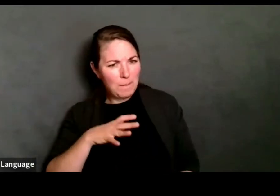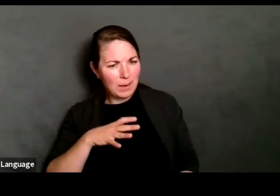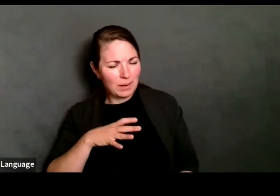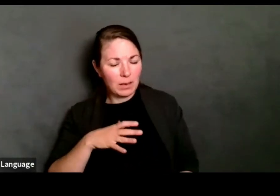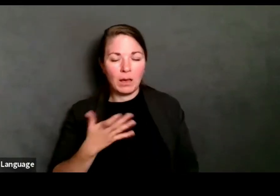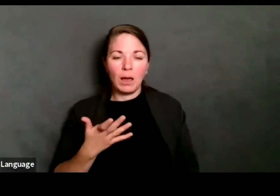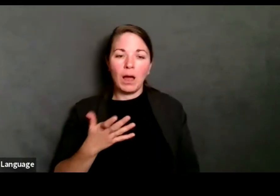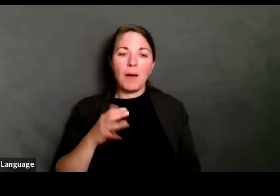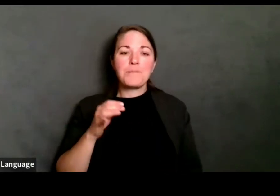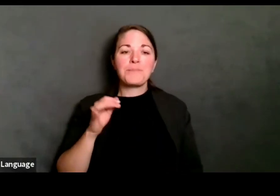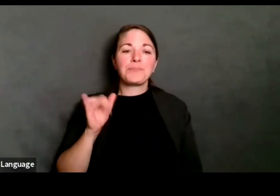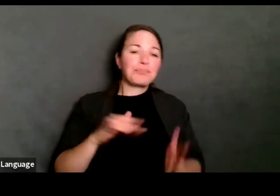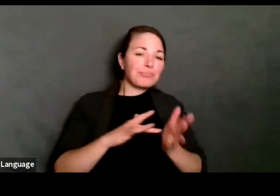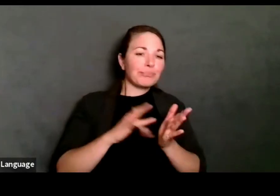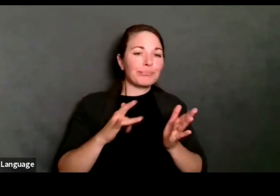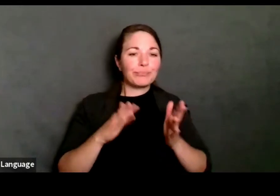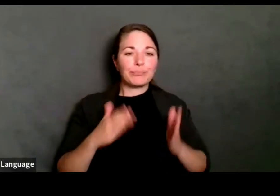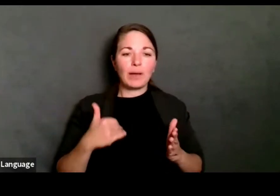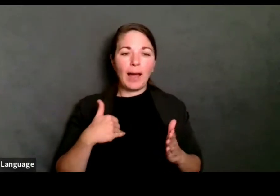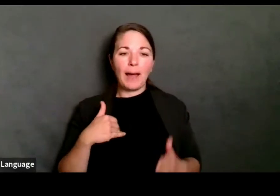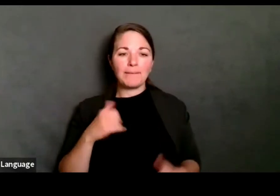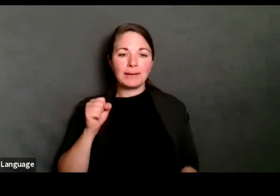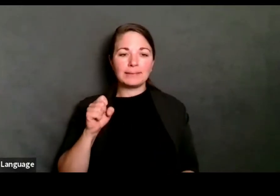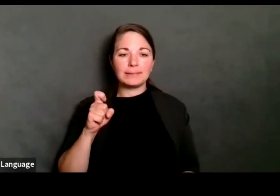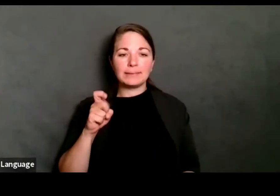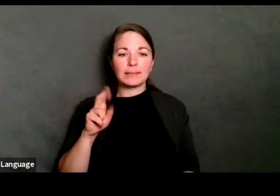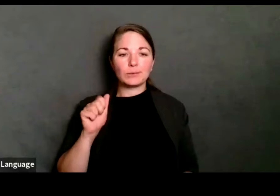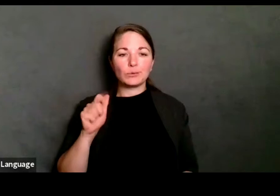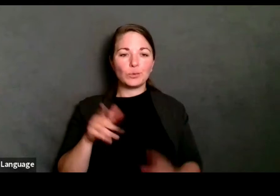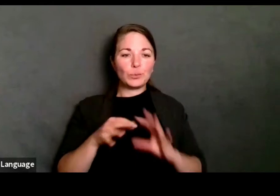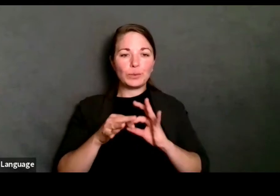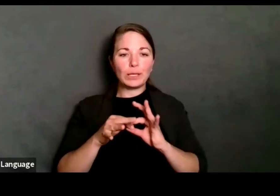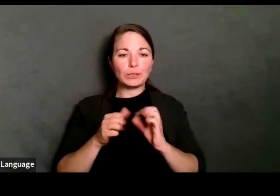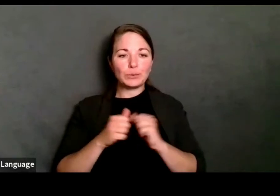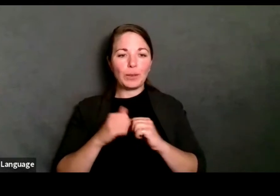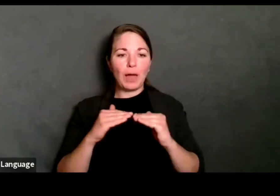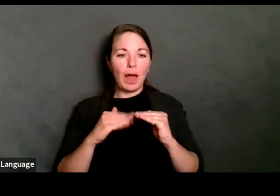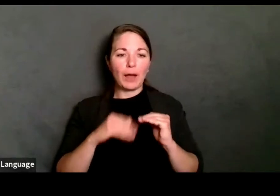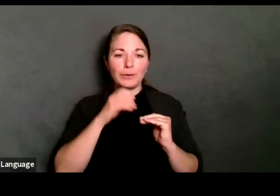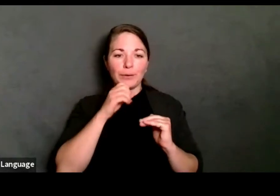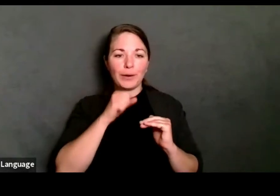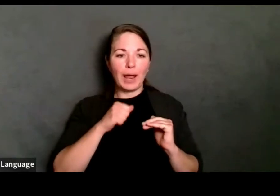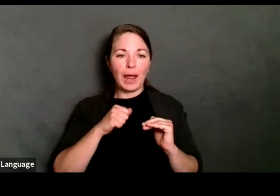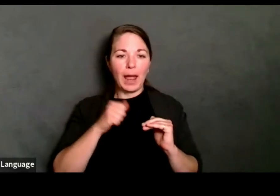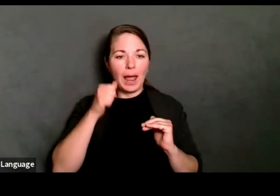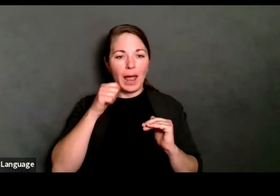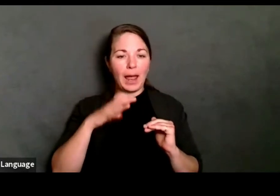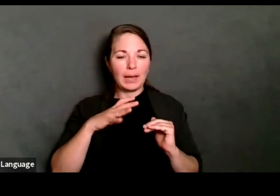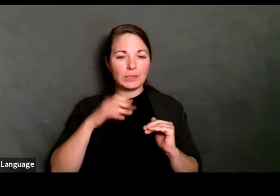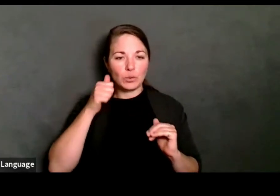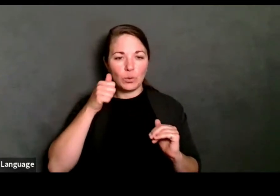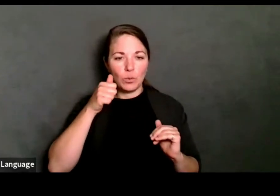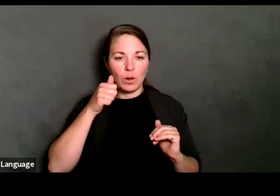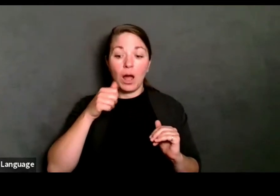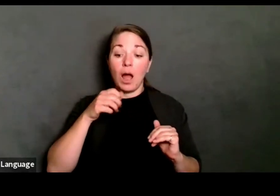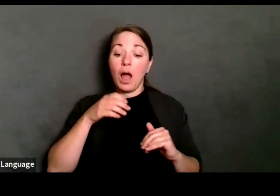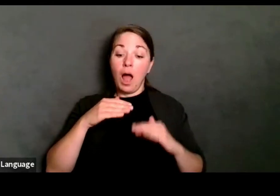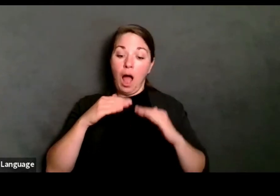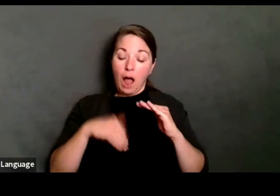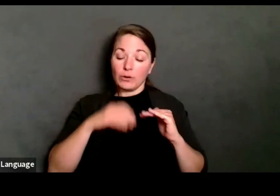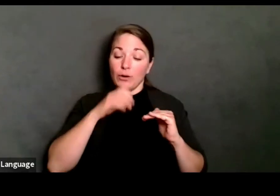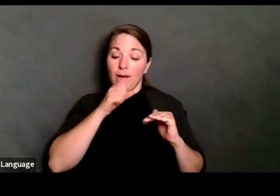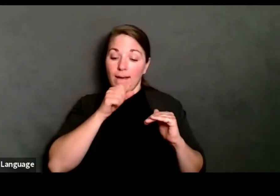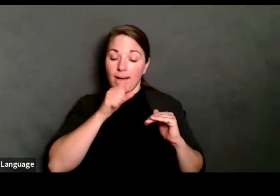the perpetrator was having a sexual relationship with an underage woman. But an underage woman is a